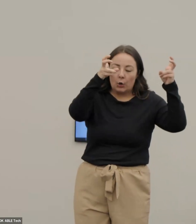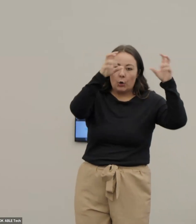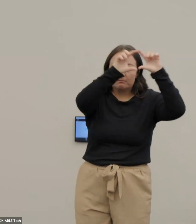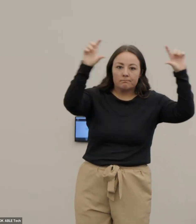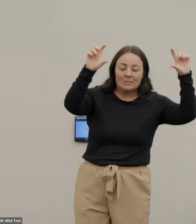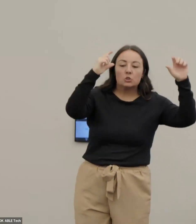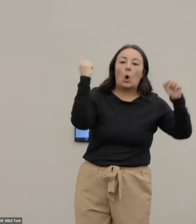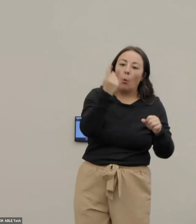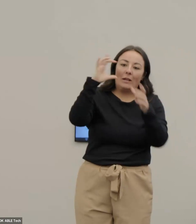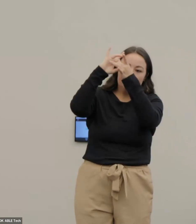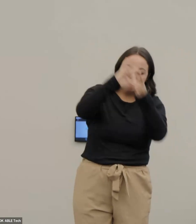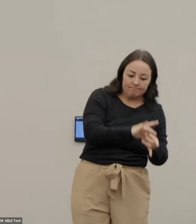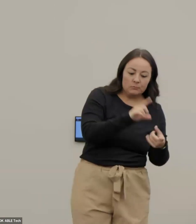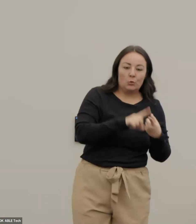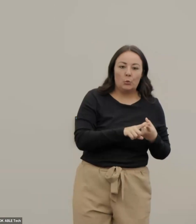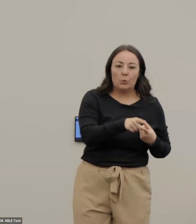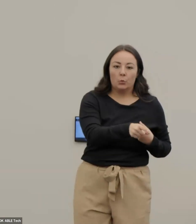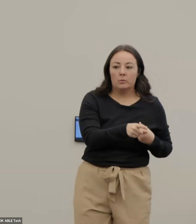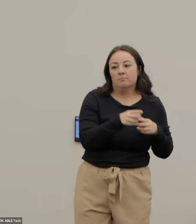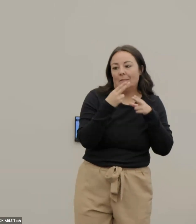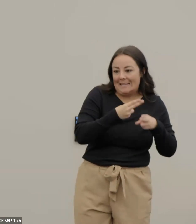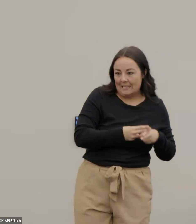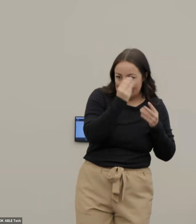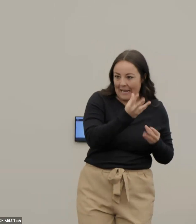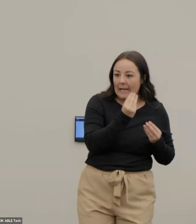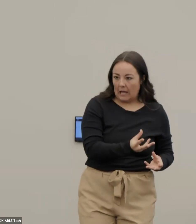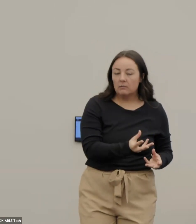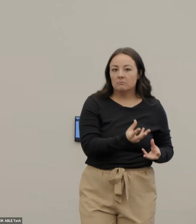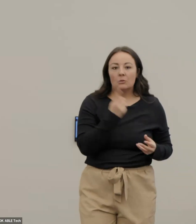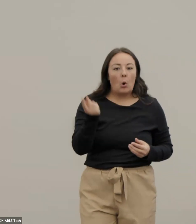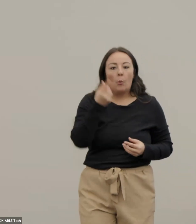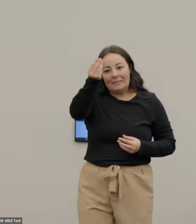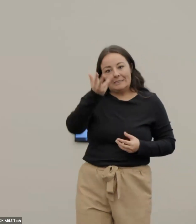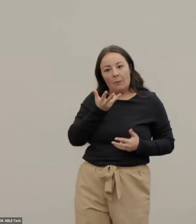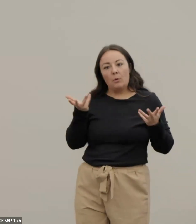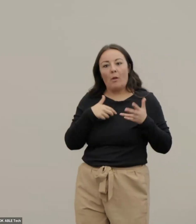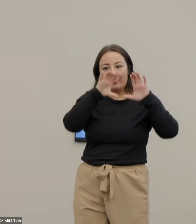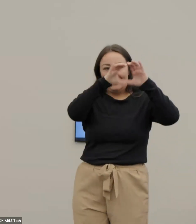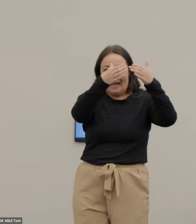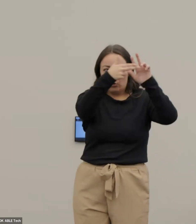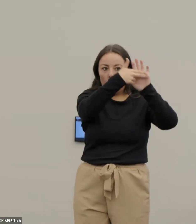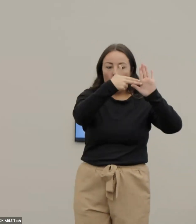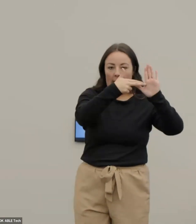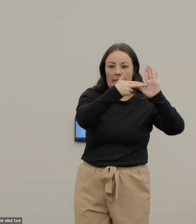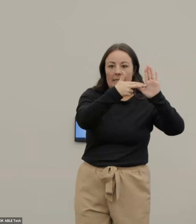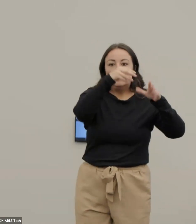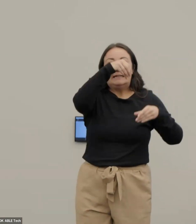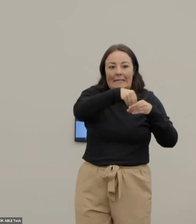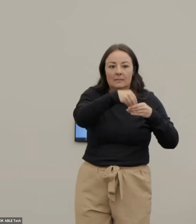as I'm navigating through the table, it's going to voice the header cell and let me know what the category is for that information.